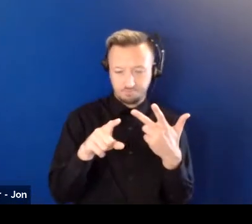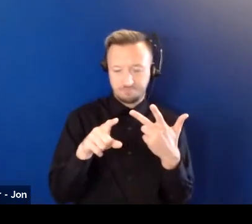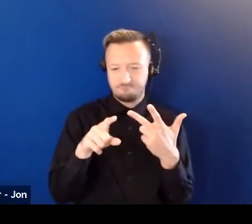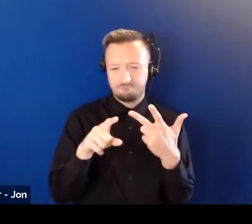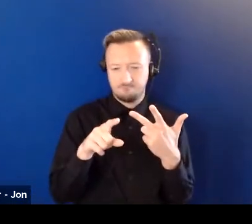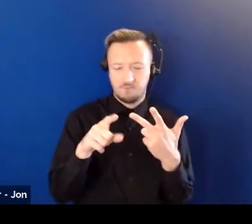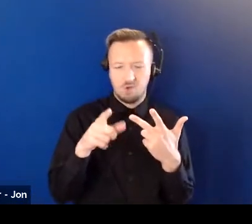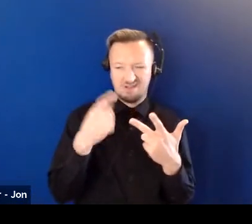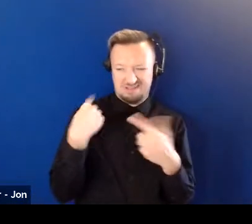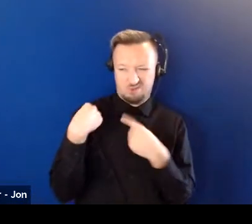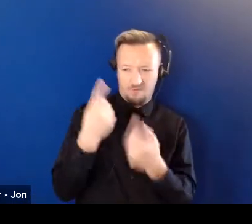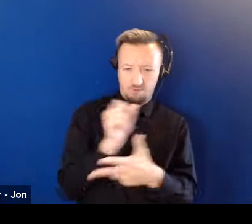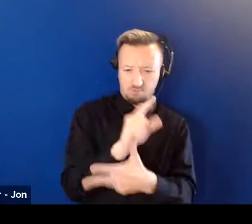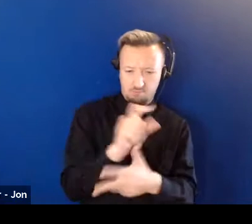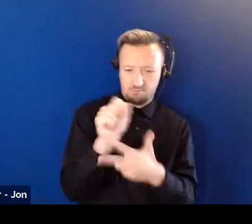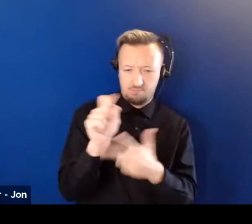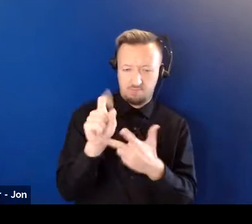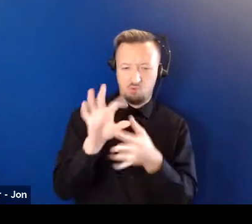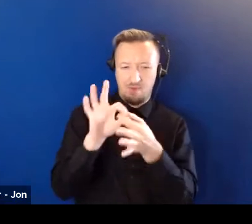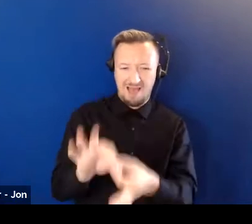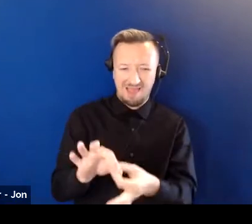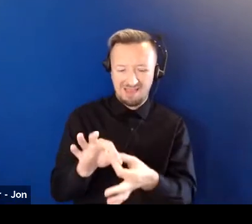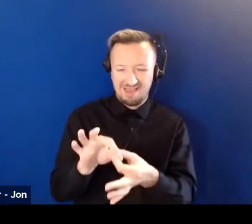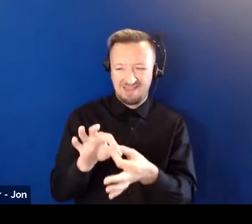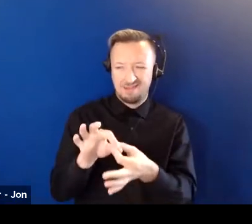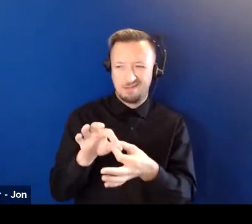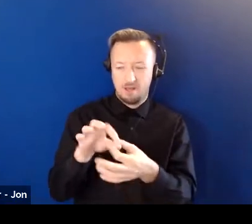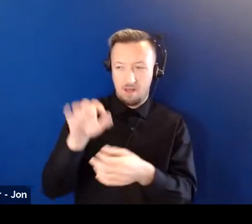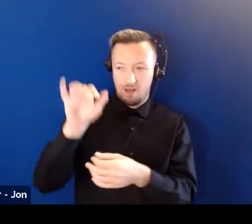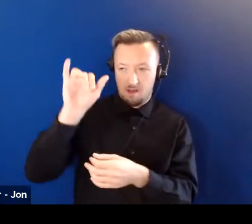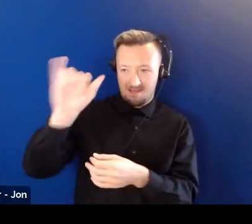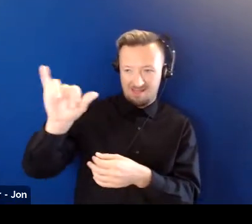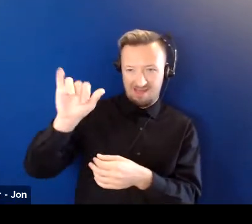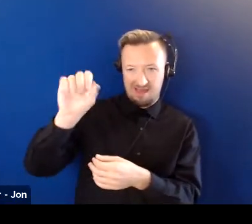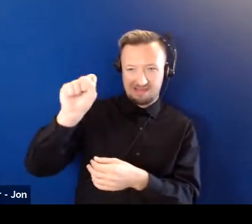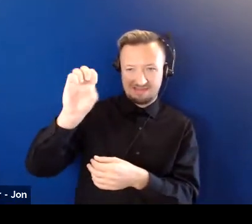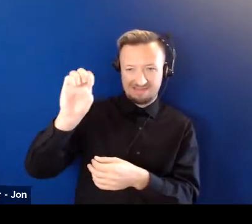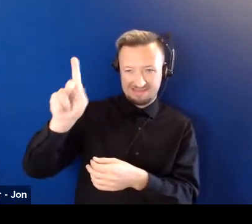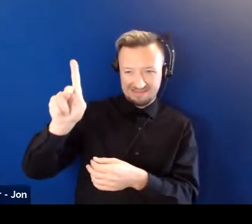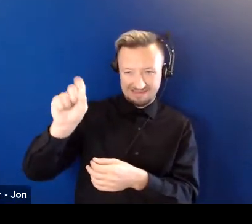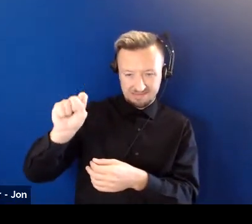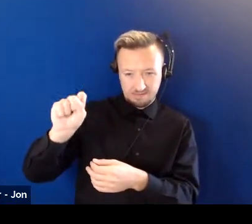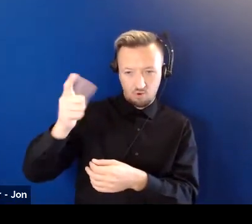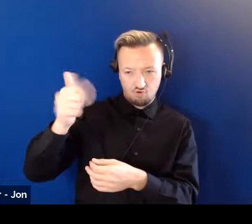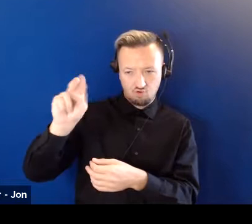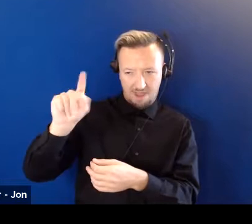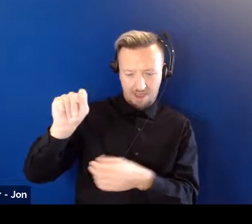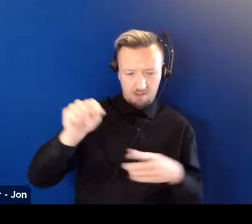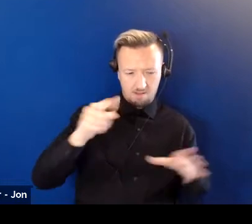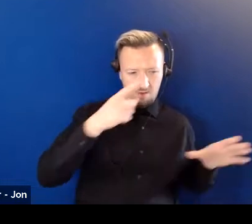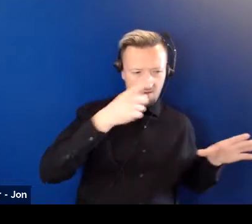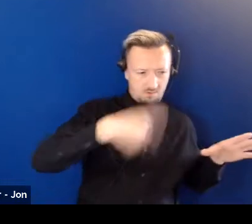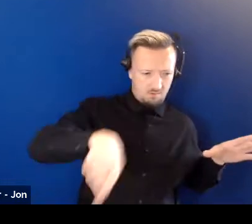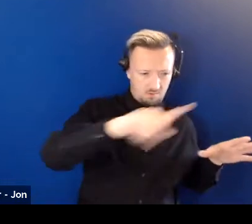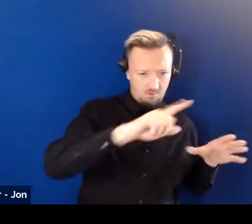motivated the Centers for Independent Living to be engaged, what motivated the CILC to be engaged.